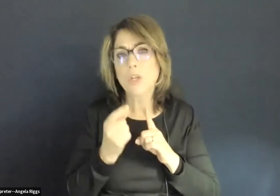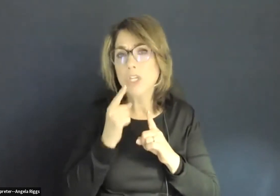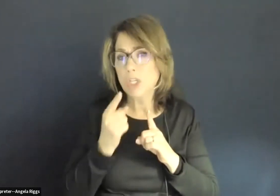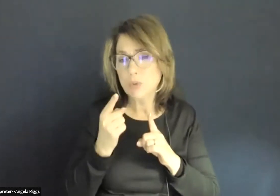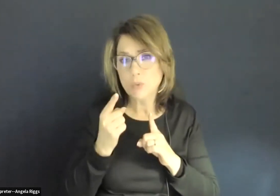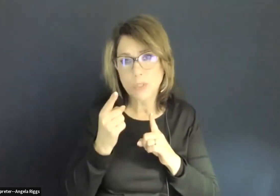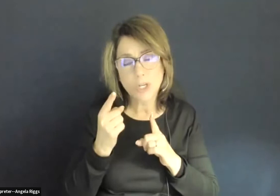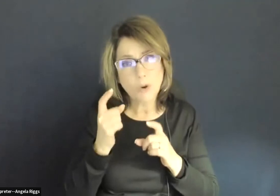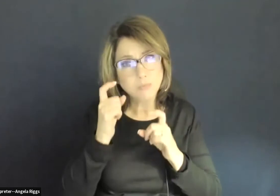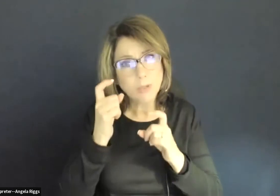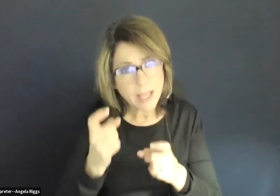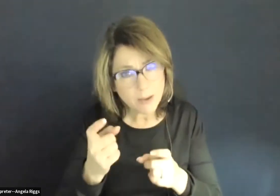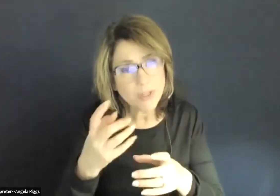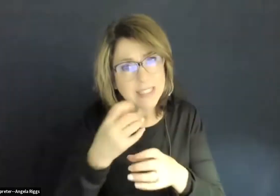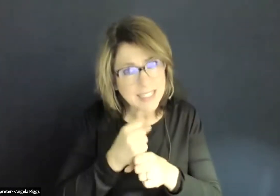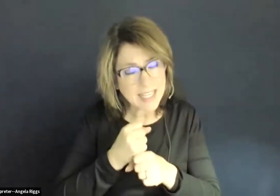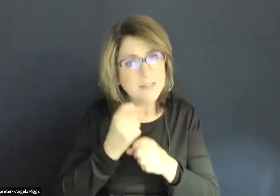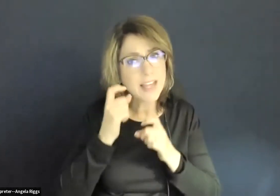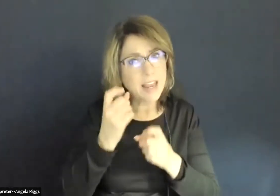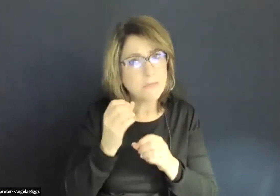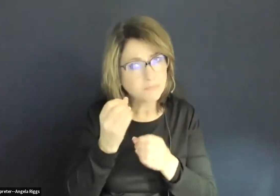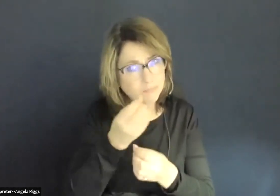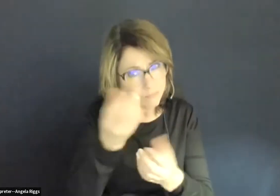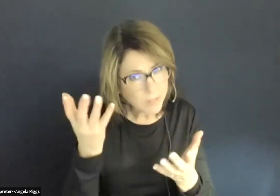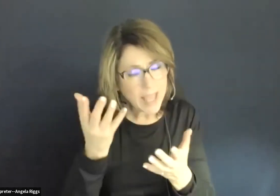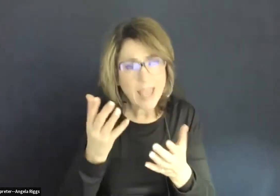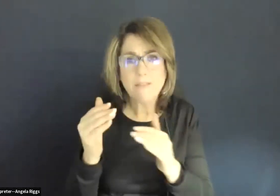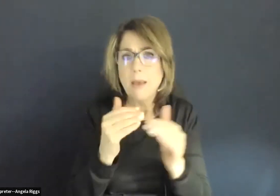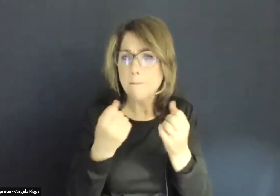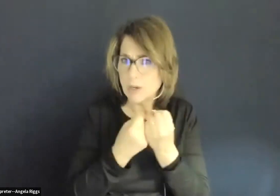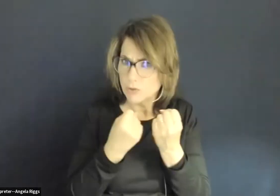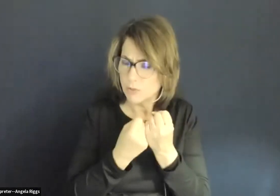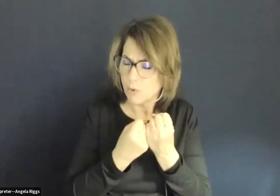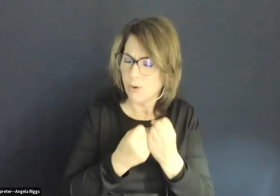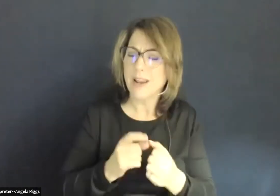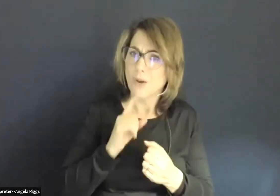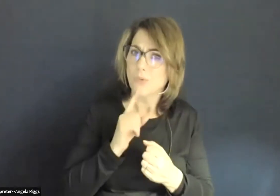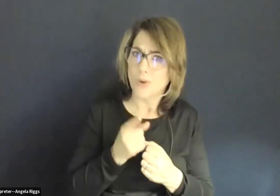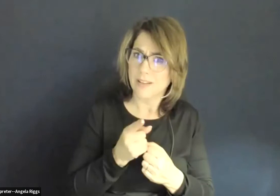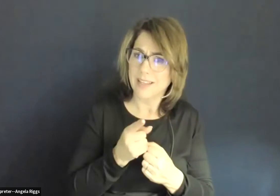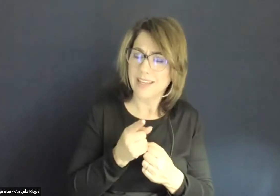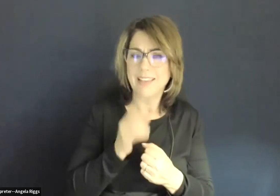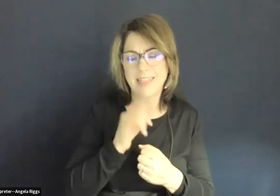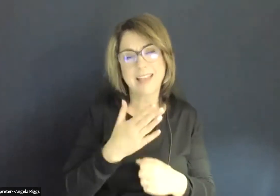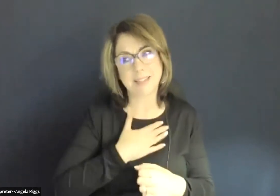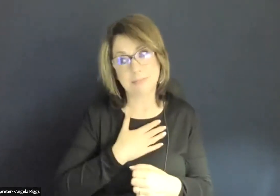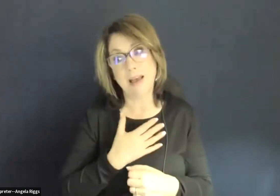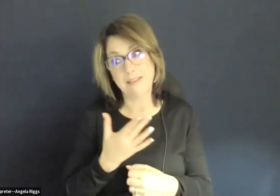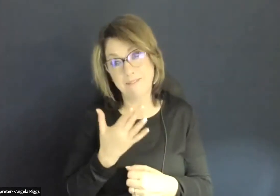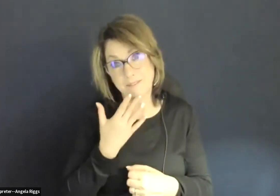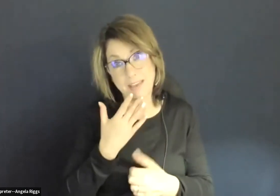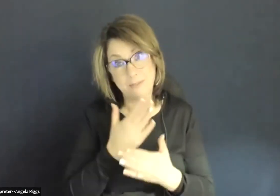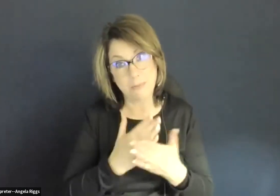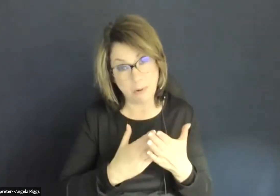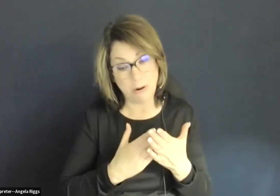support. And I just had something, it's actually, peer support is like my favorite part of working